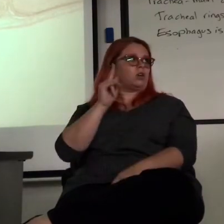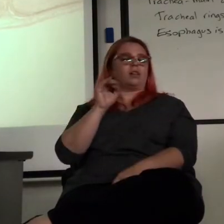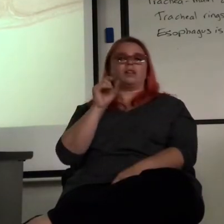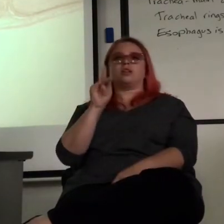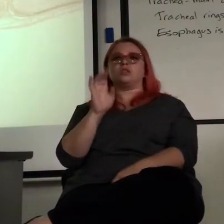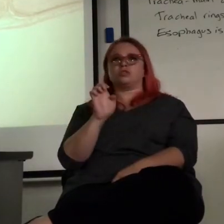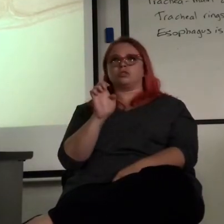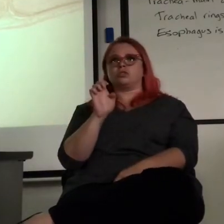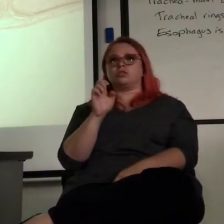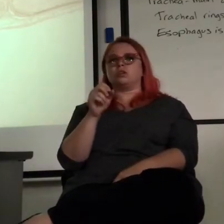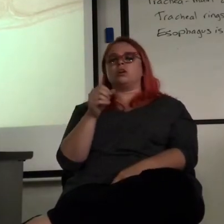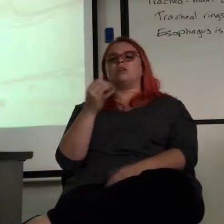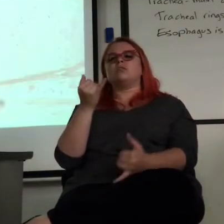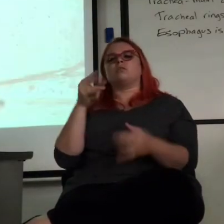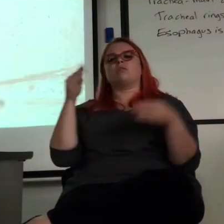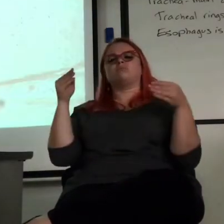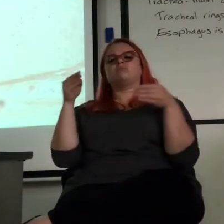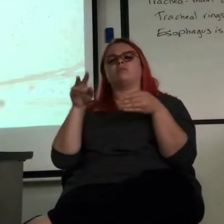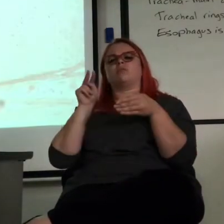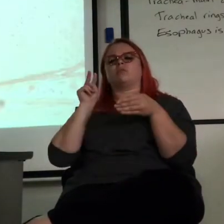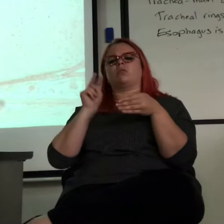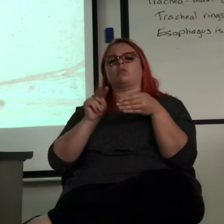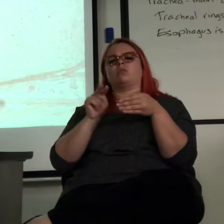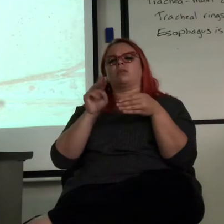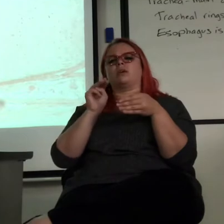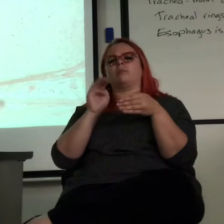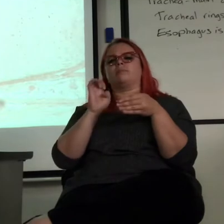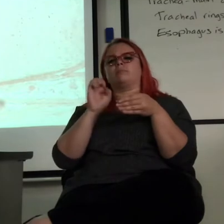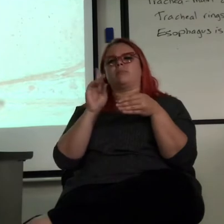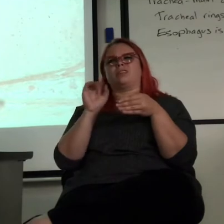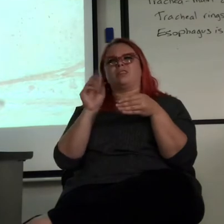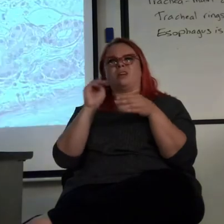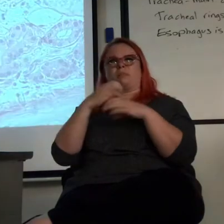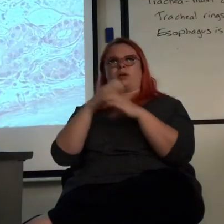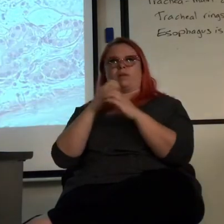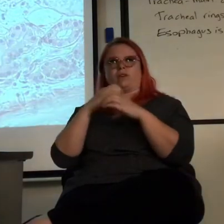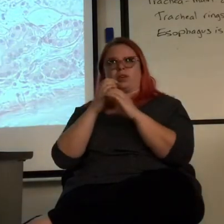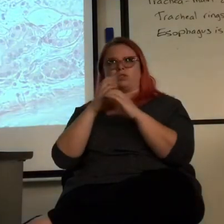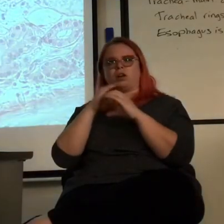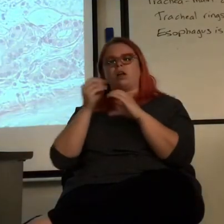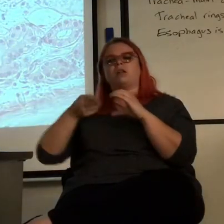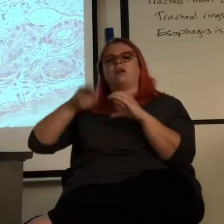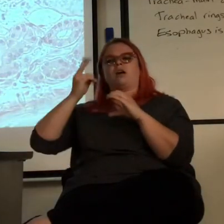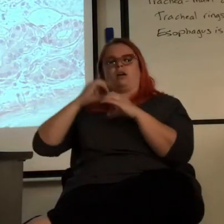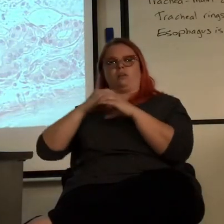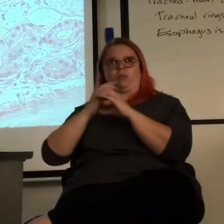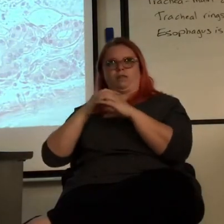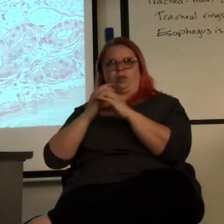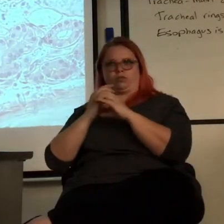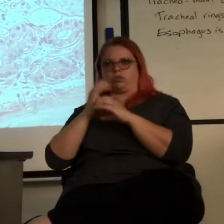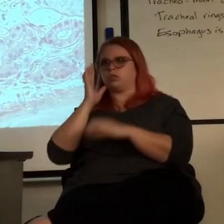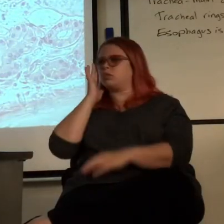take a look at a medium magnification IMAG.